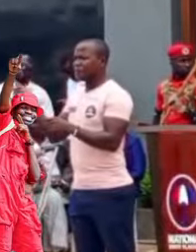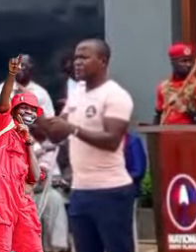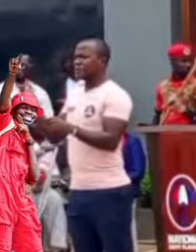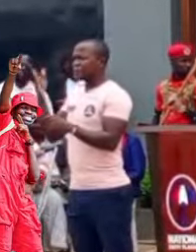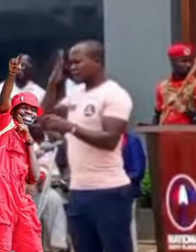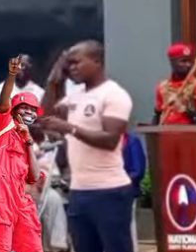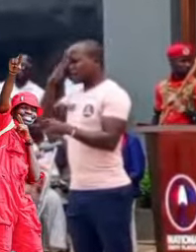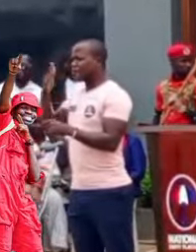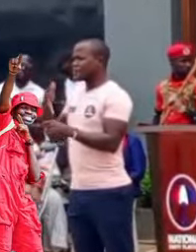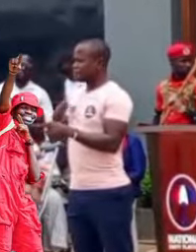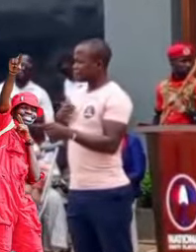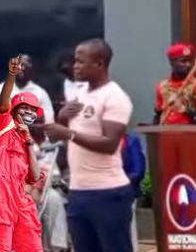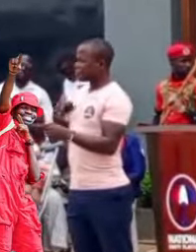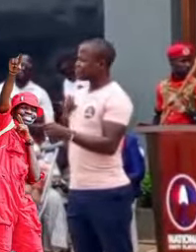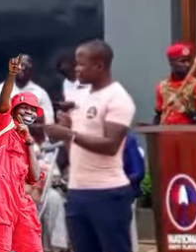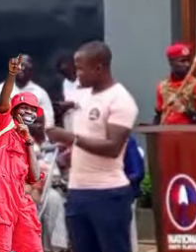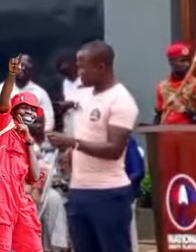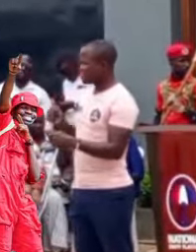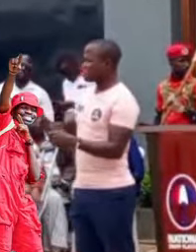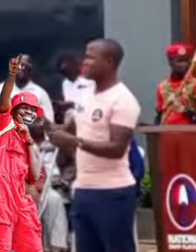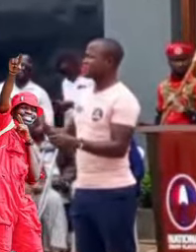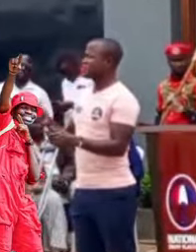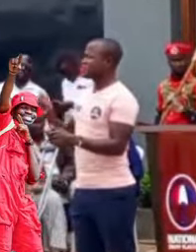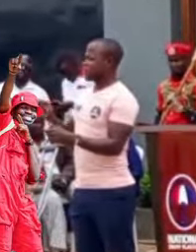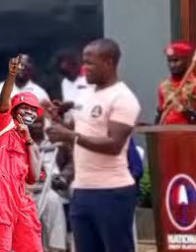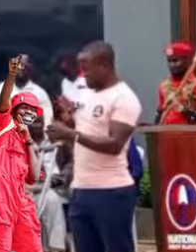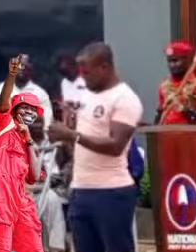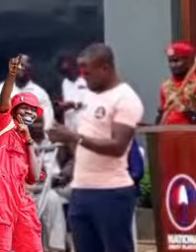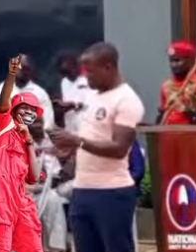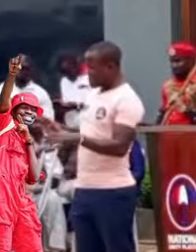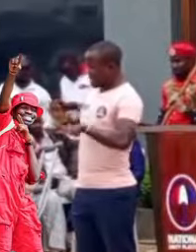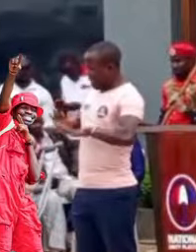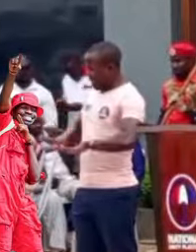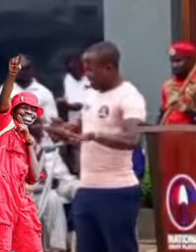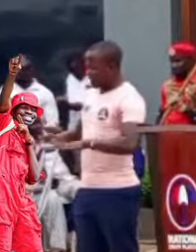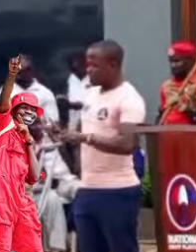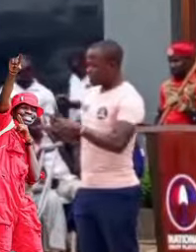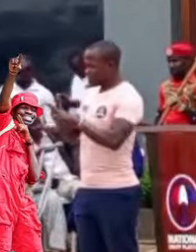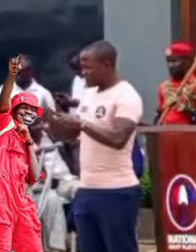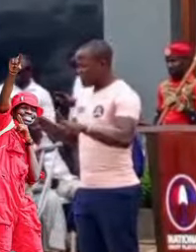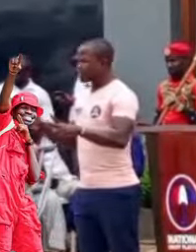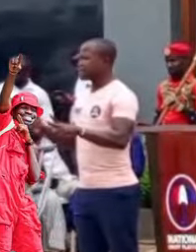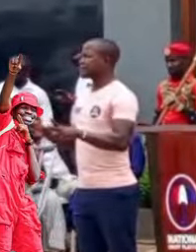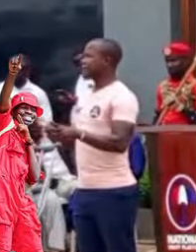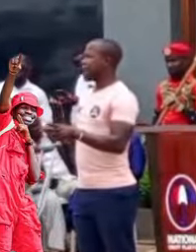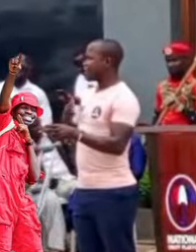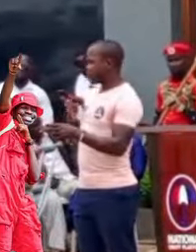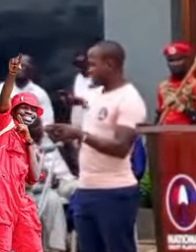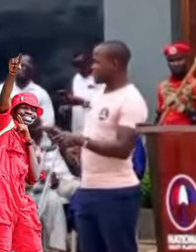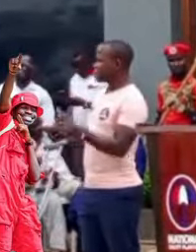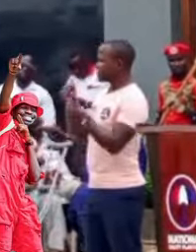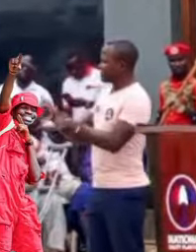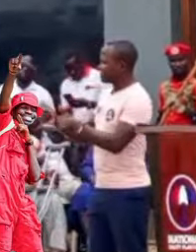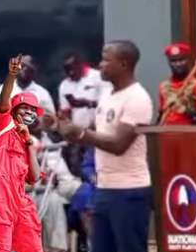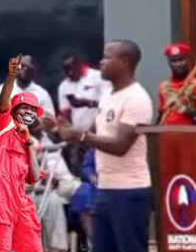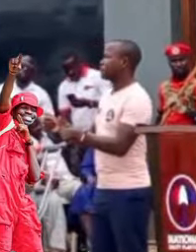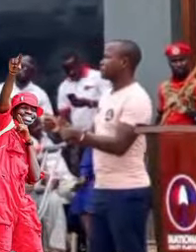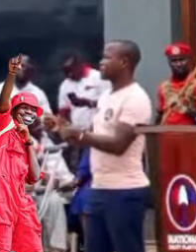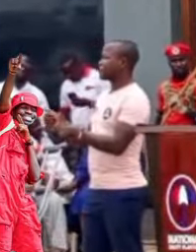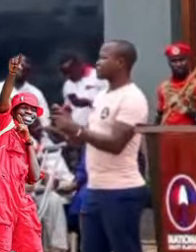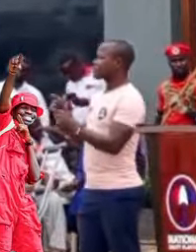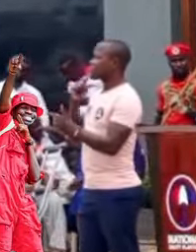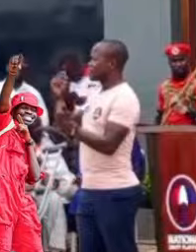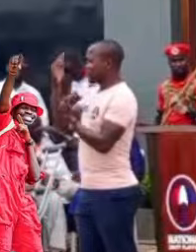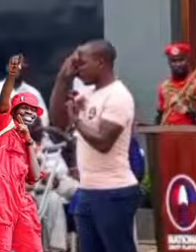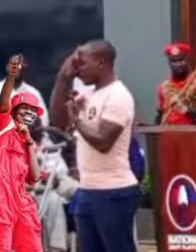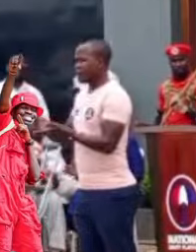abali decent. Abali decent. Abakakamu. Abempisa. Abantu balamu.